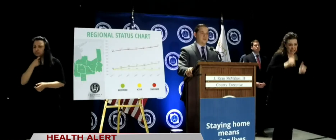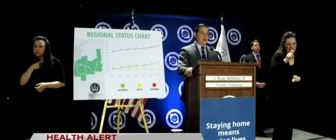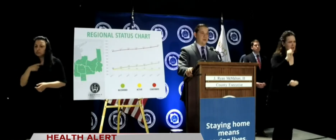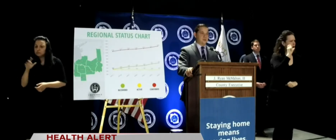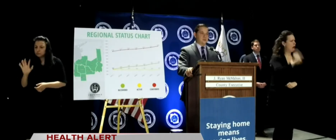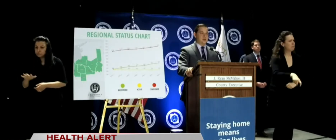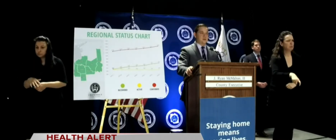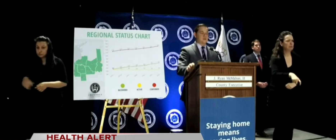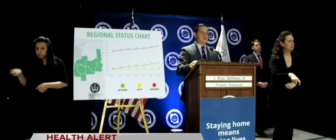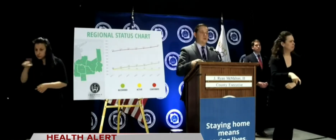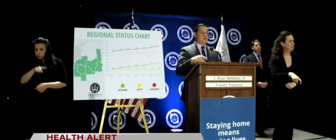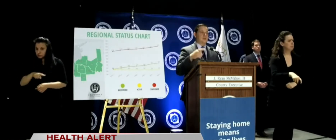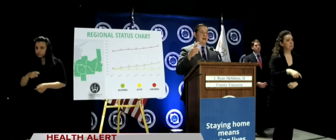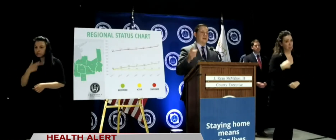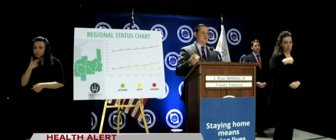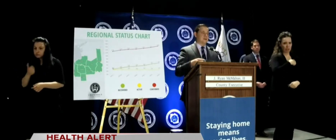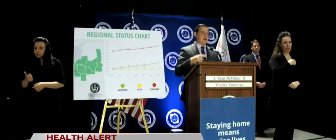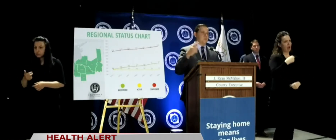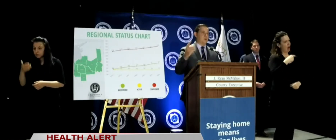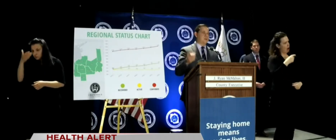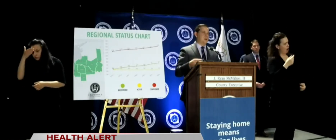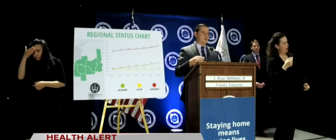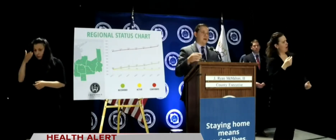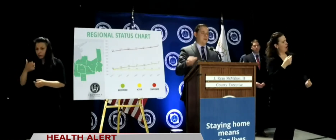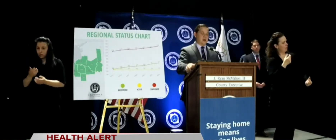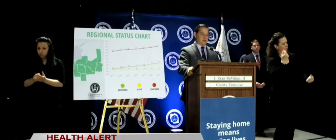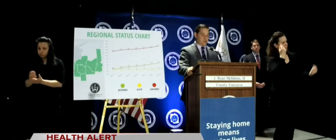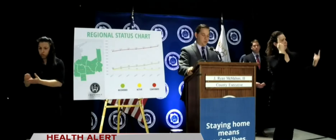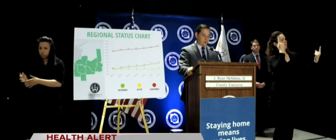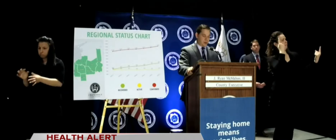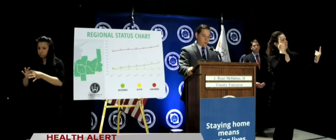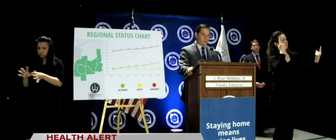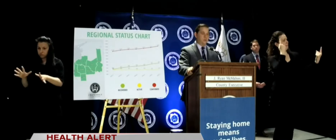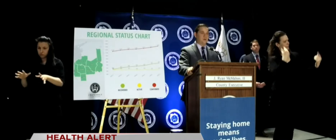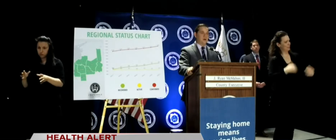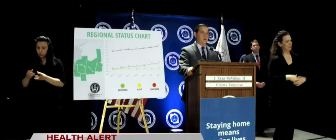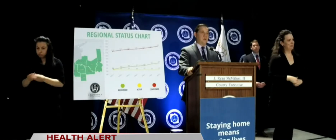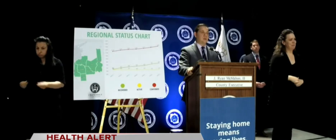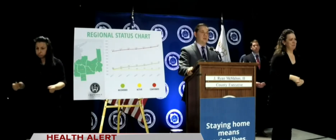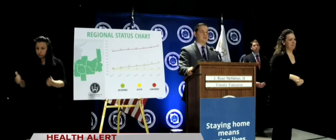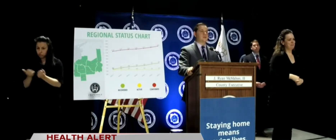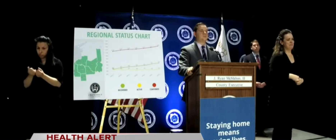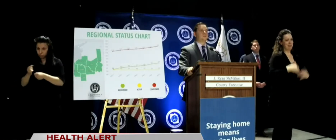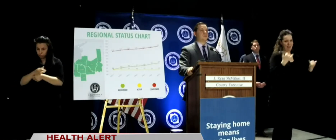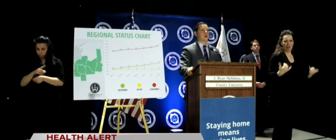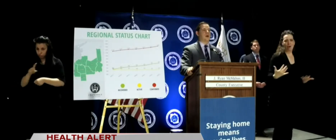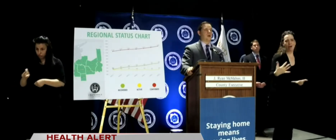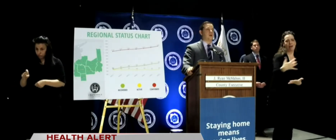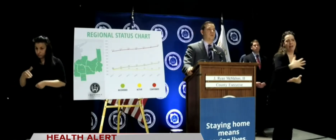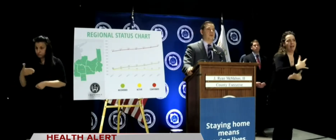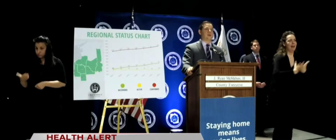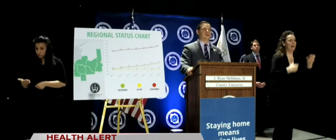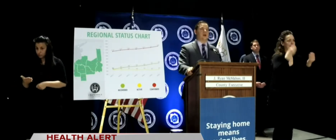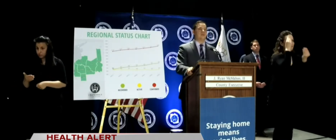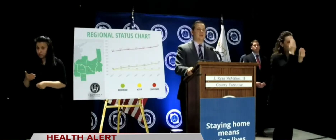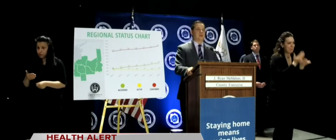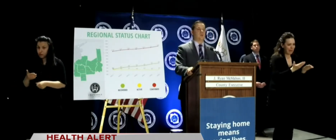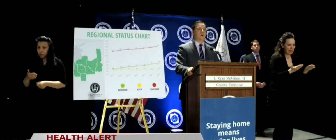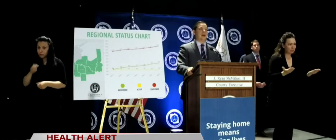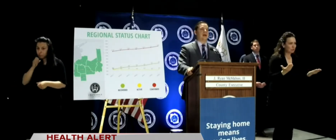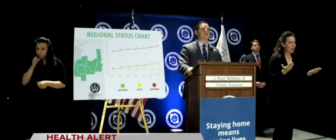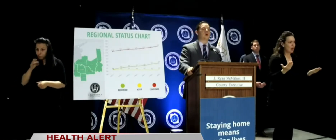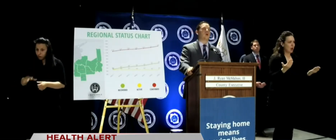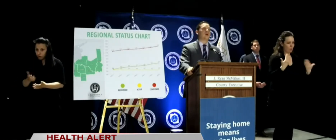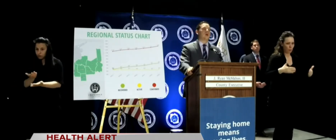starve this virus. There's a lot of different data points coming out now showing that we're doing very well with this related to traveling